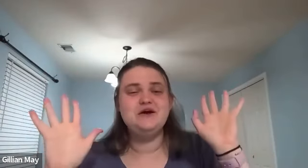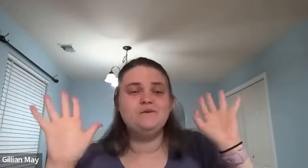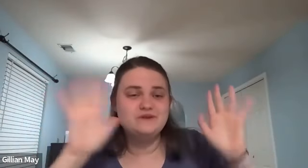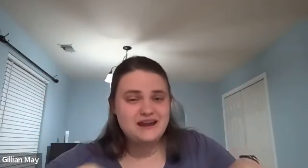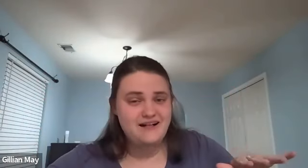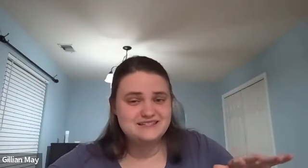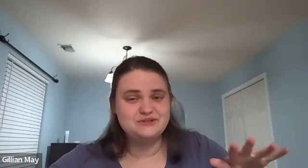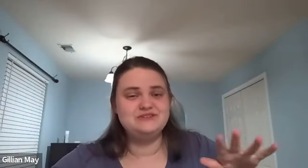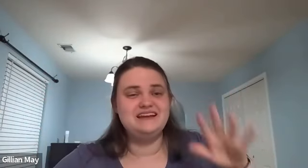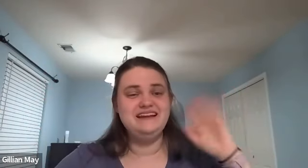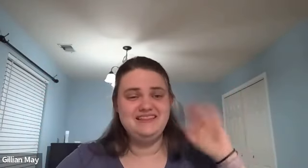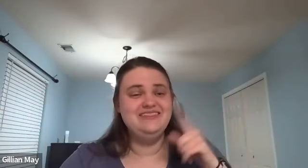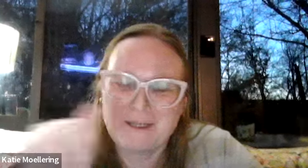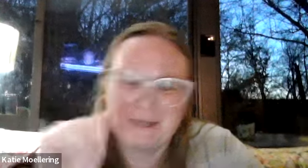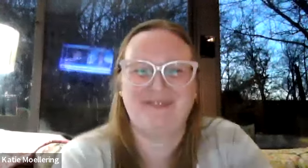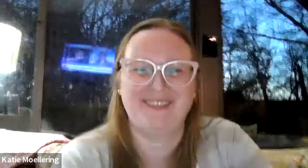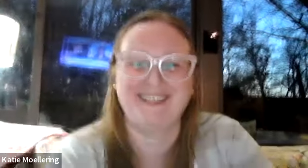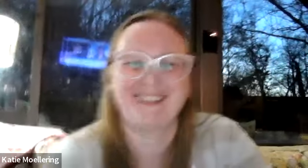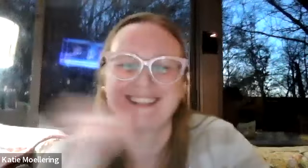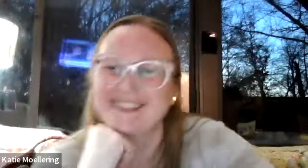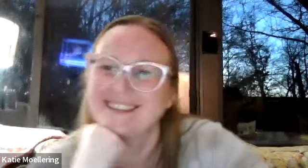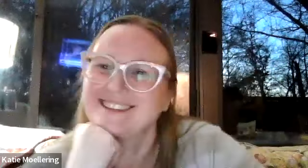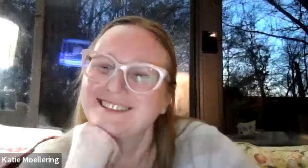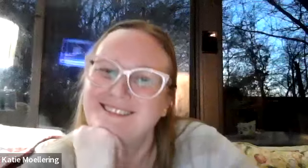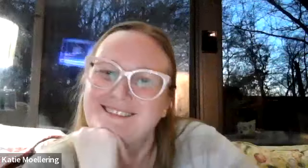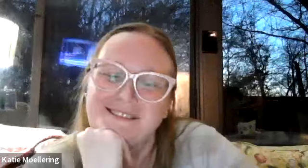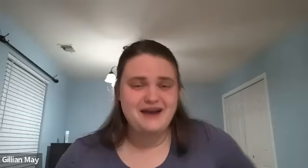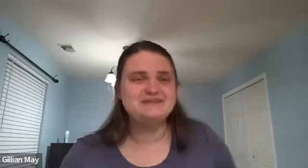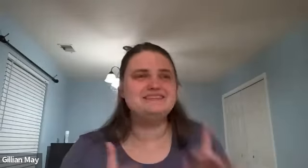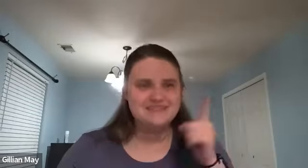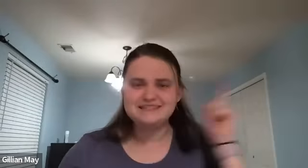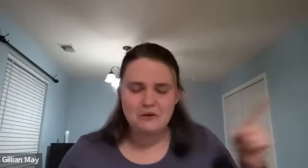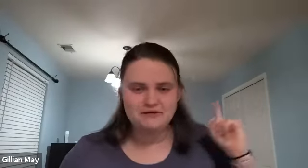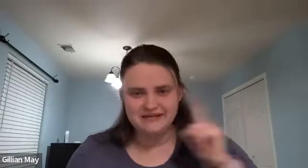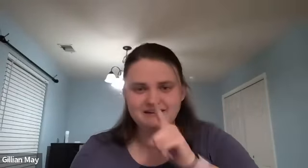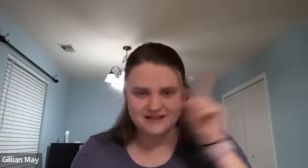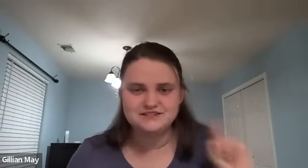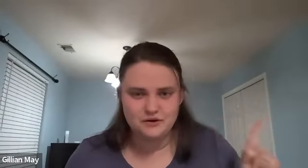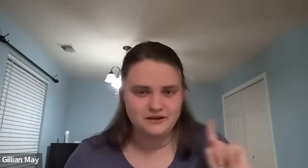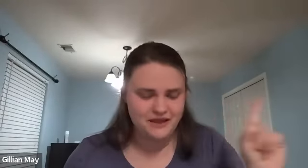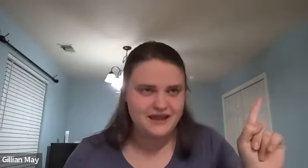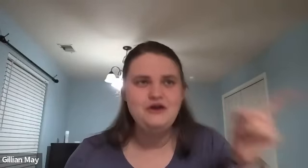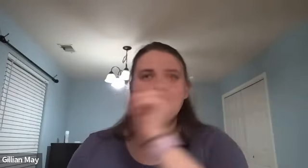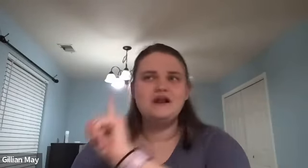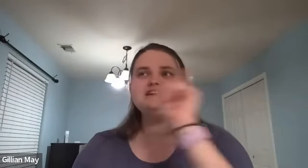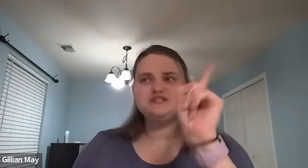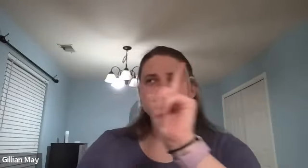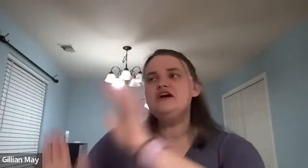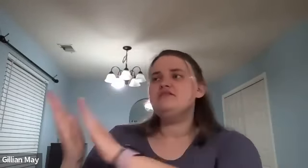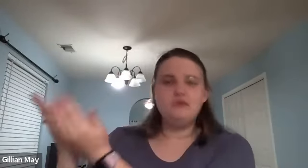when we read Alice in Wonderland, so awesome. They loved it. I was very happy with that. I was like, this is how my reading class is going, okay? We're not doing the